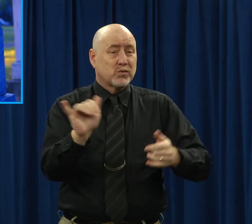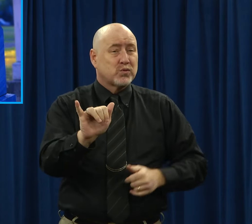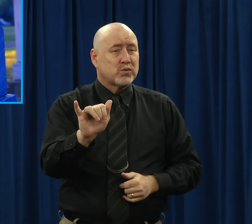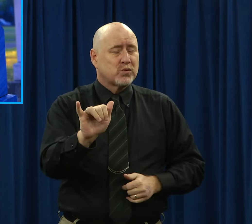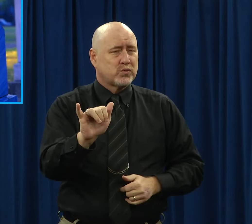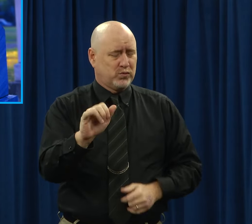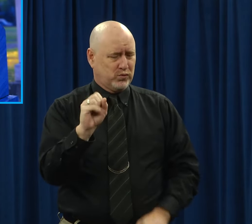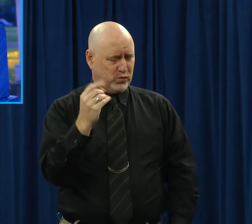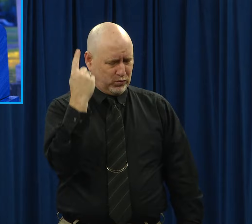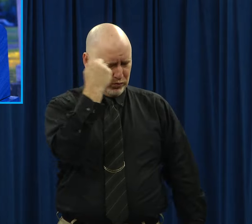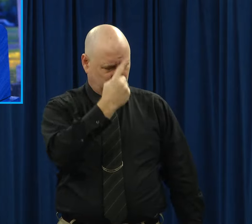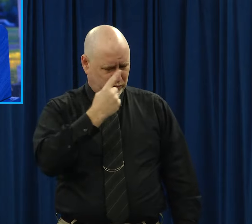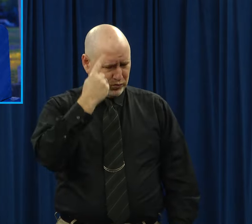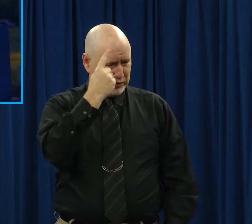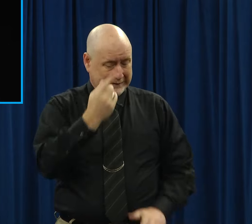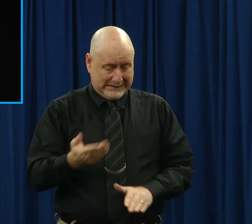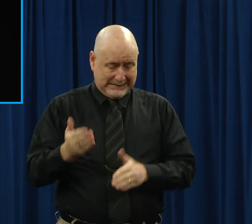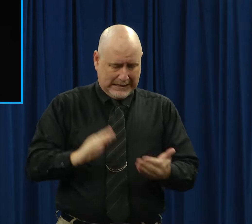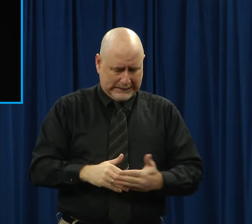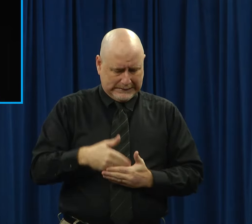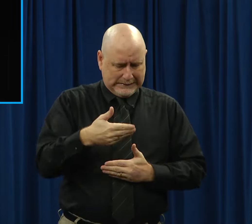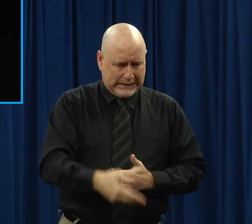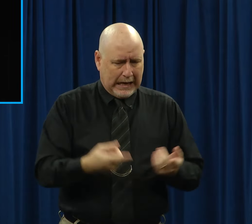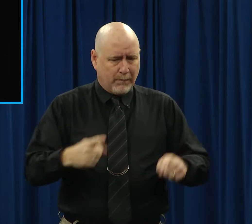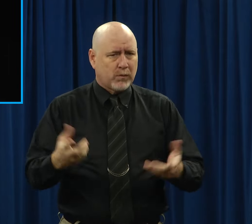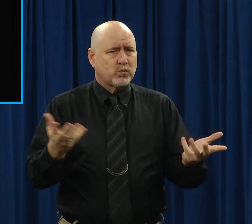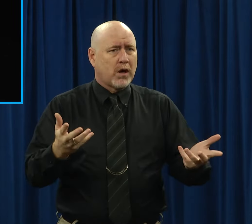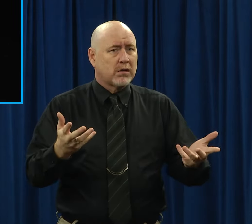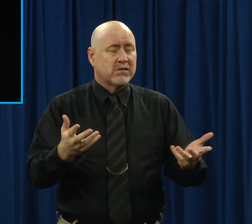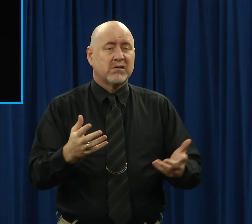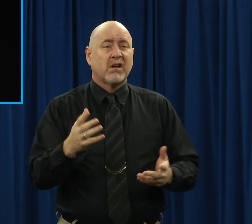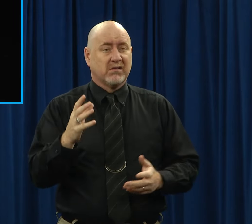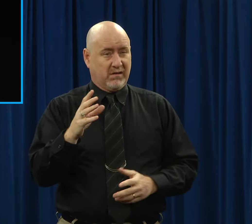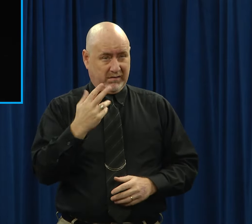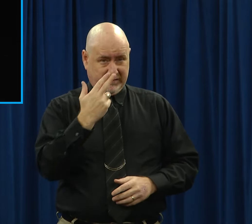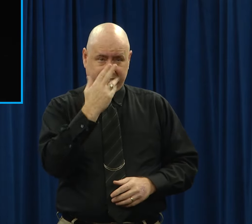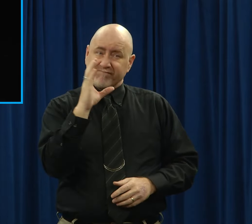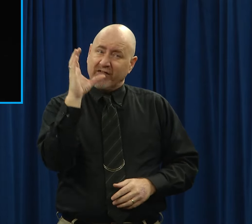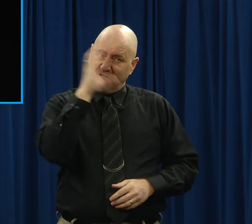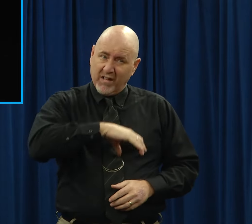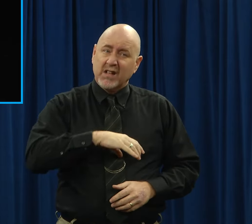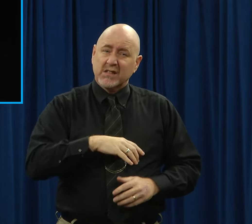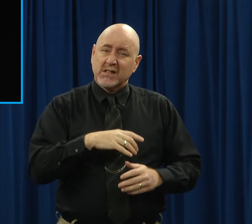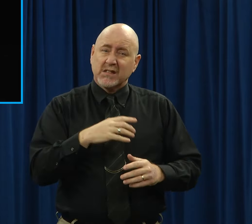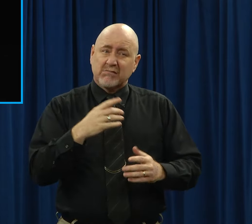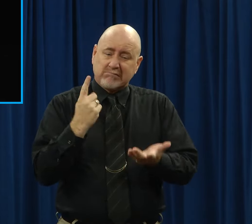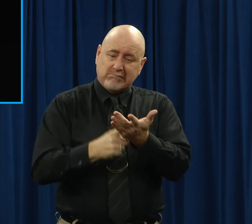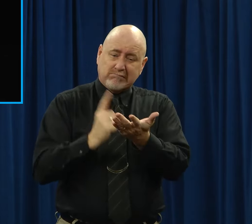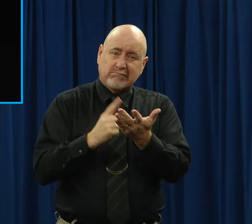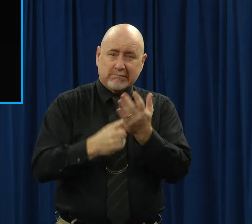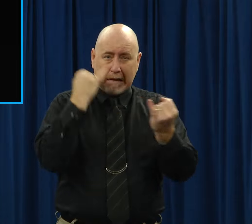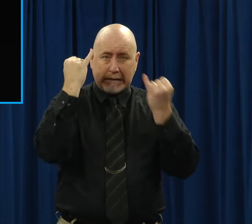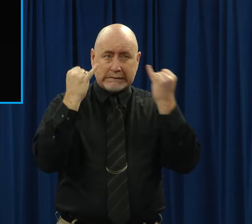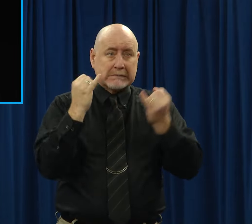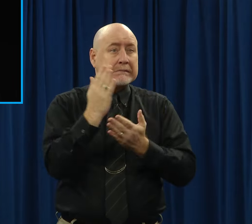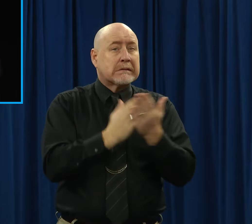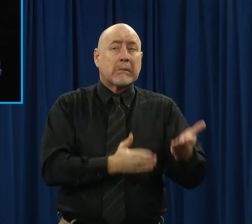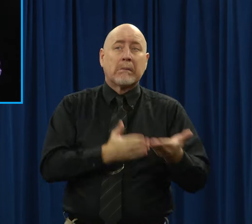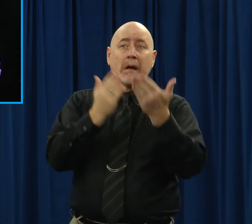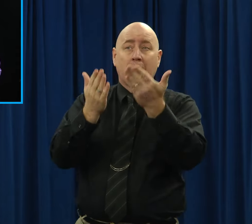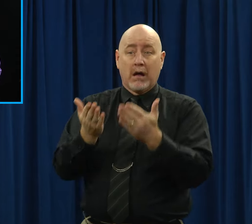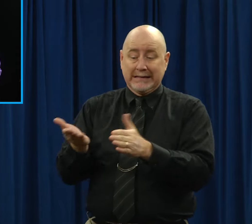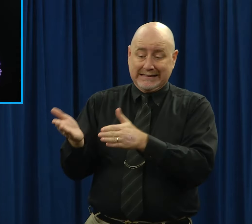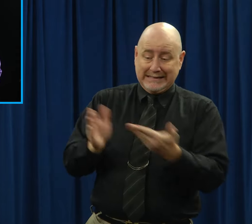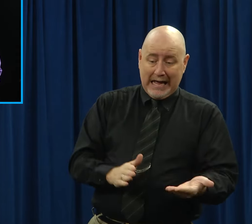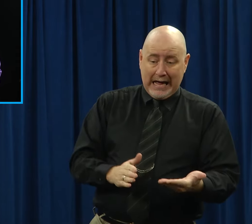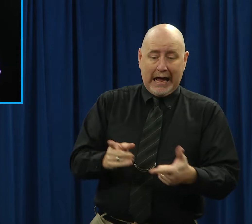to die. And we wonder, what then? You know, a lot of strange ideas have been given to answer this question. Some have